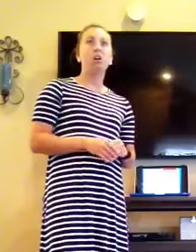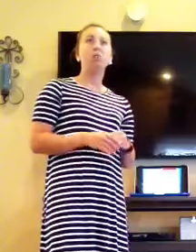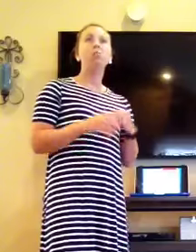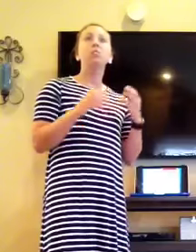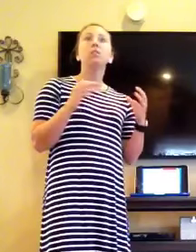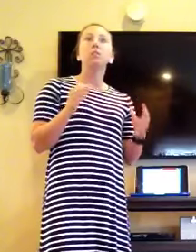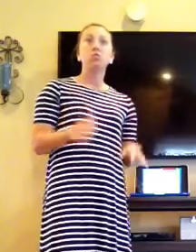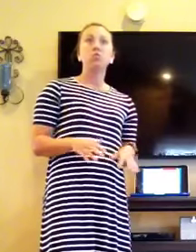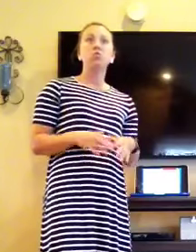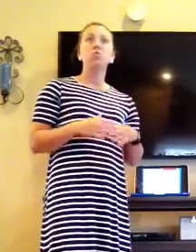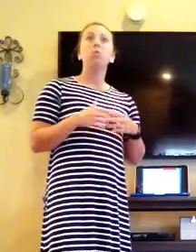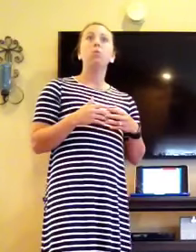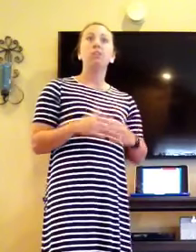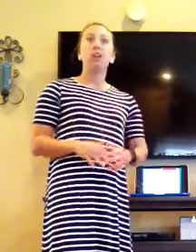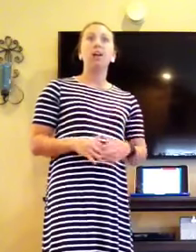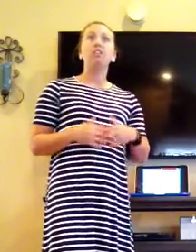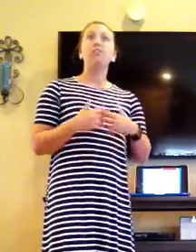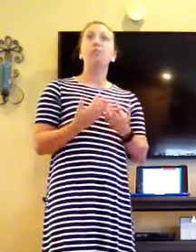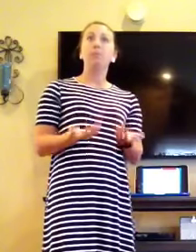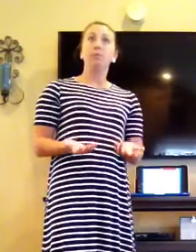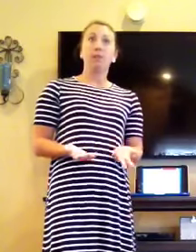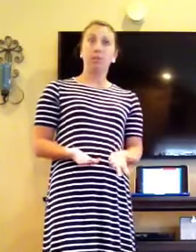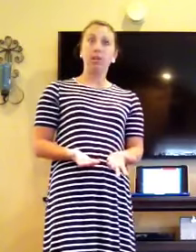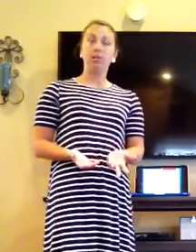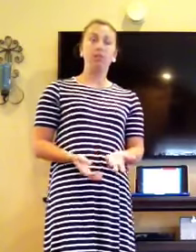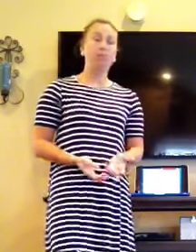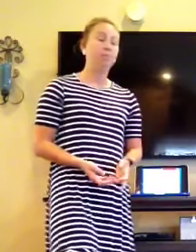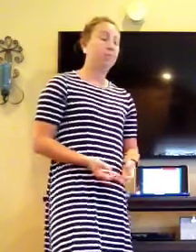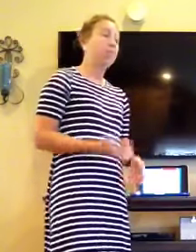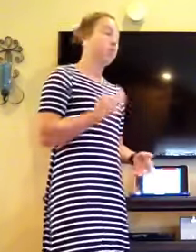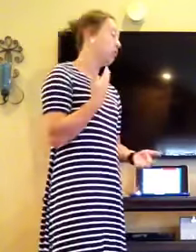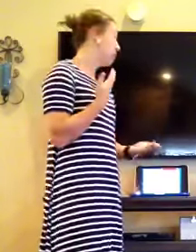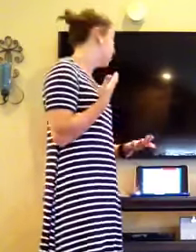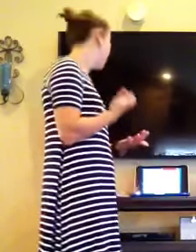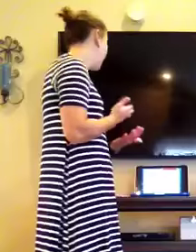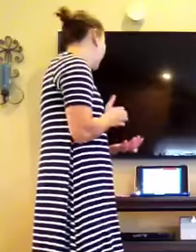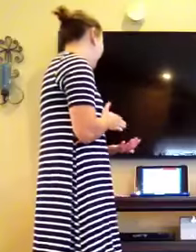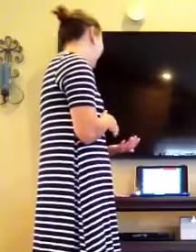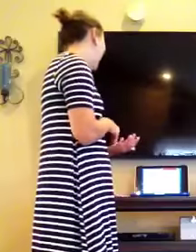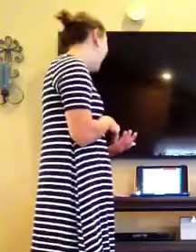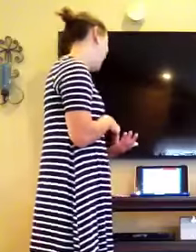jobs you would like to implement in your classroom. So you're going to create a design,